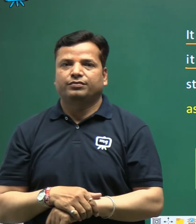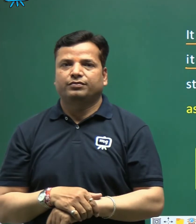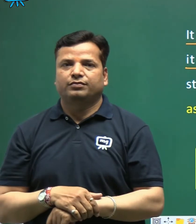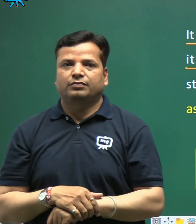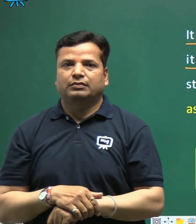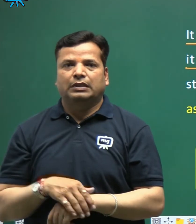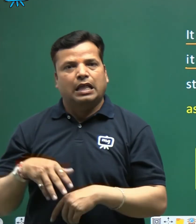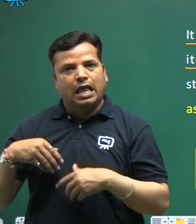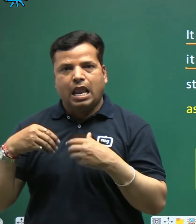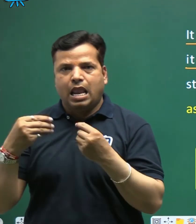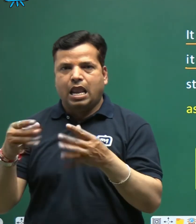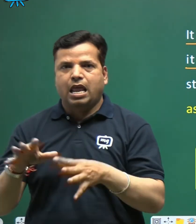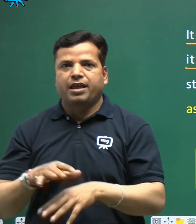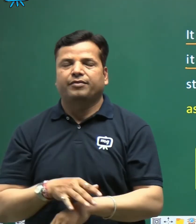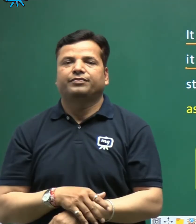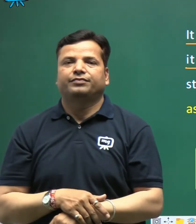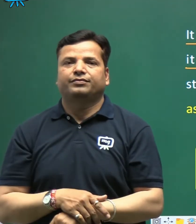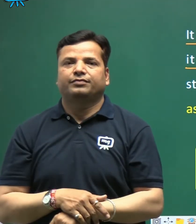leave,